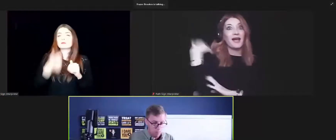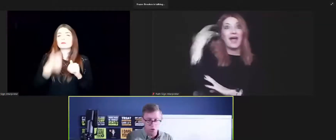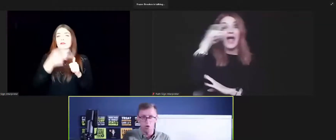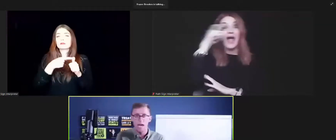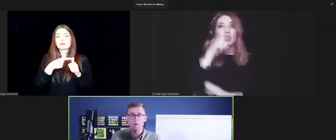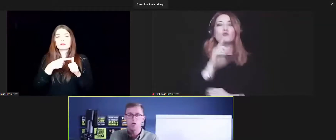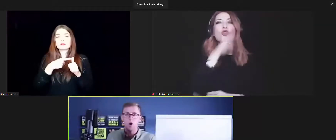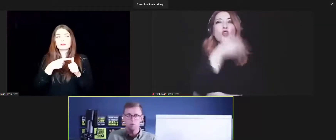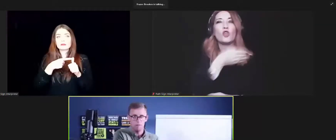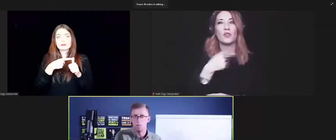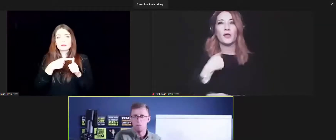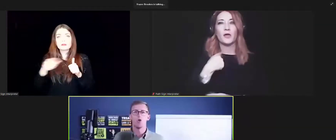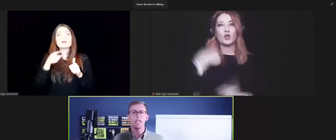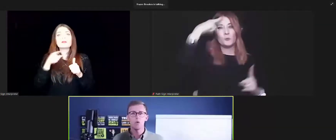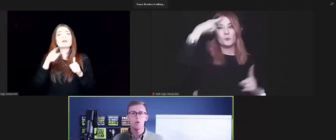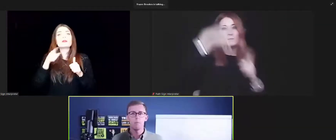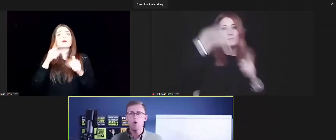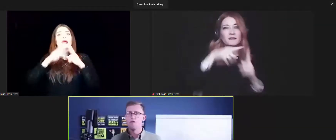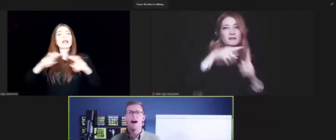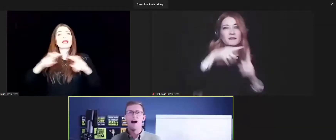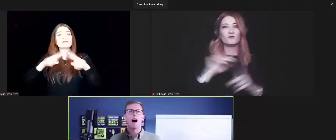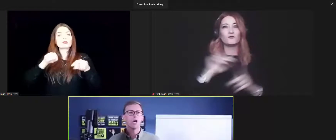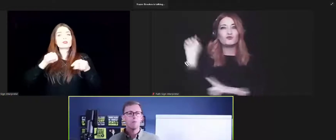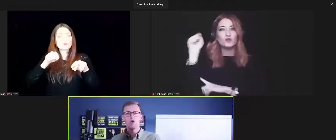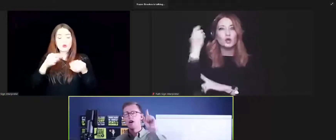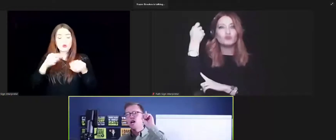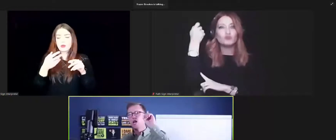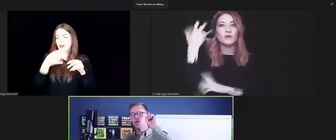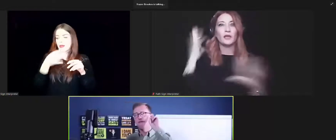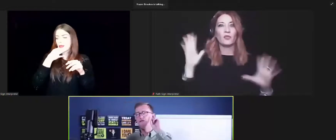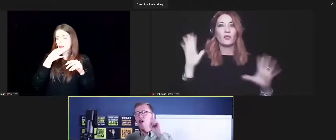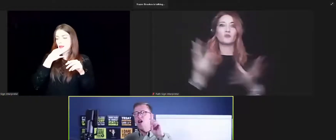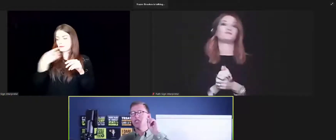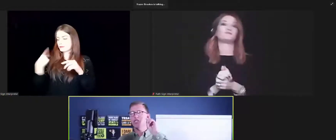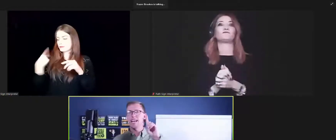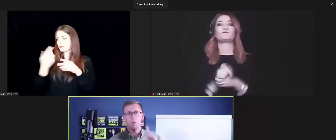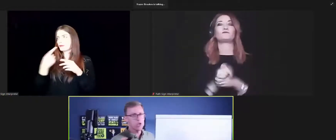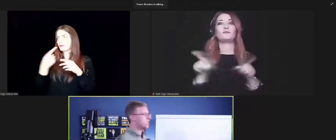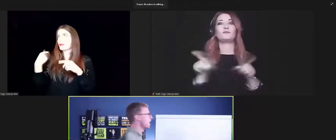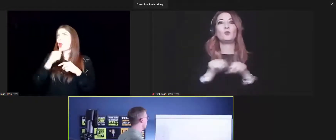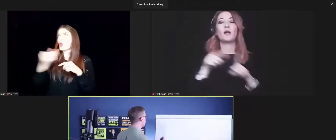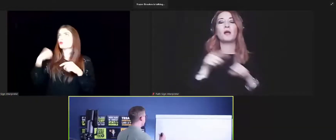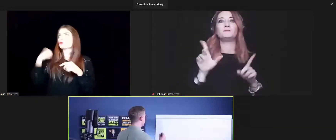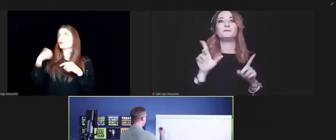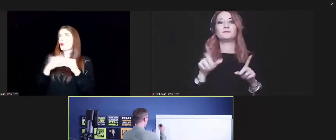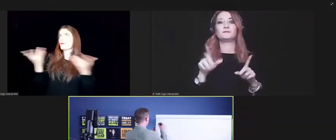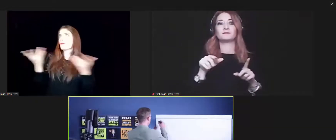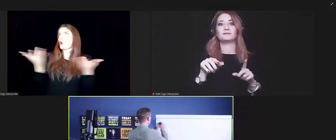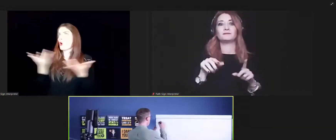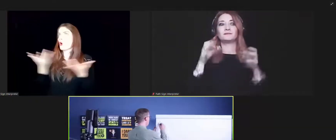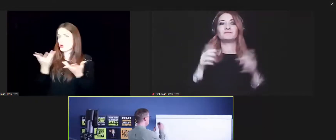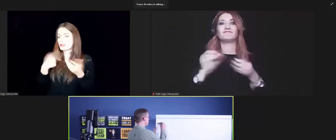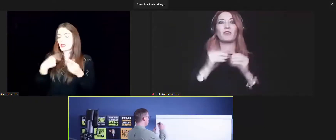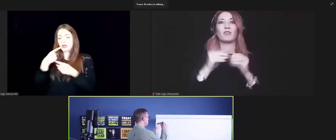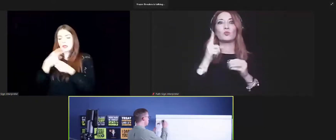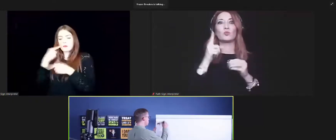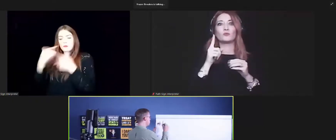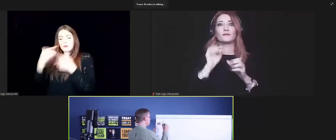to be able to know like what you need to improve, how you're going to improve. So the first thing I want you to know is